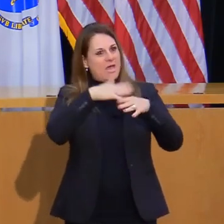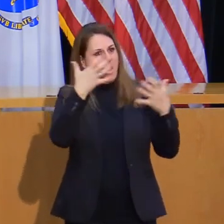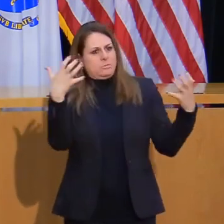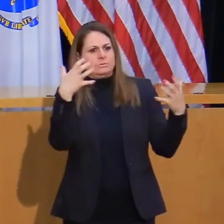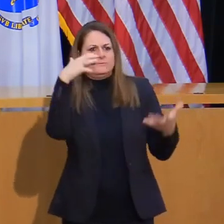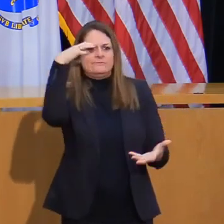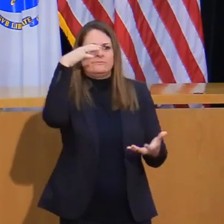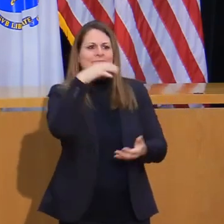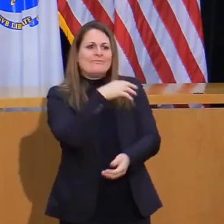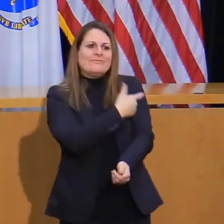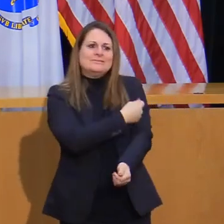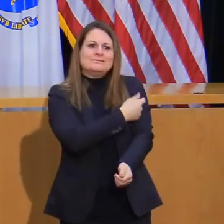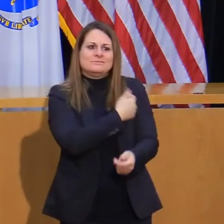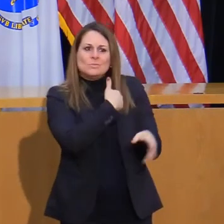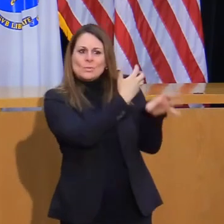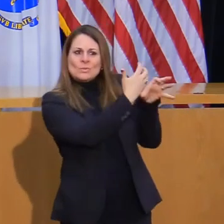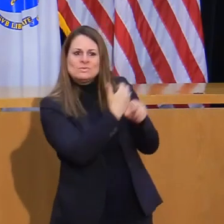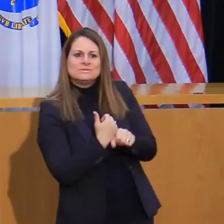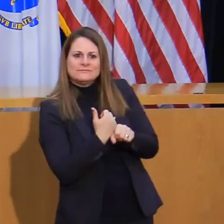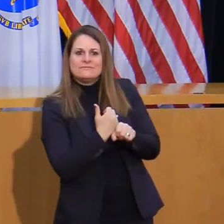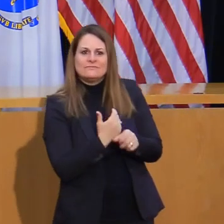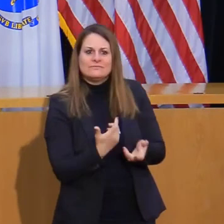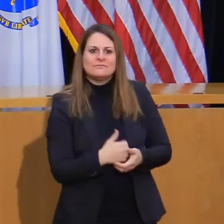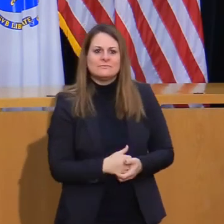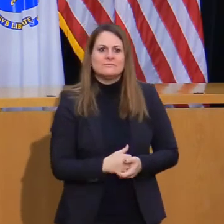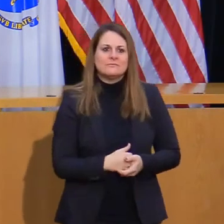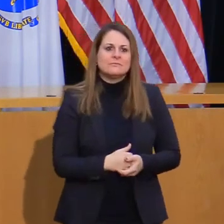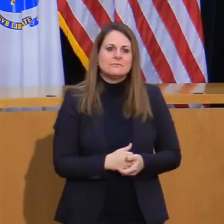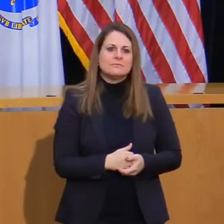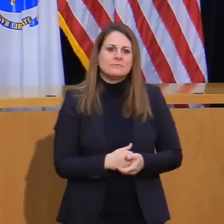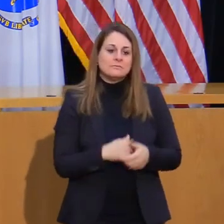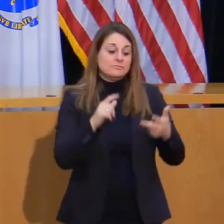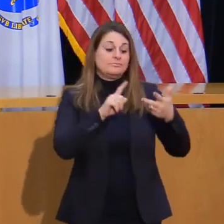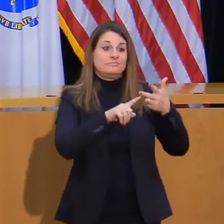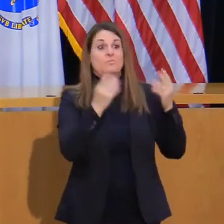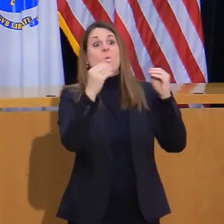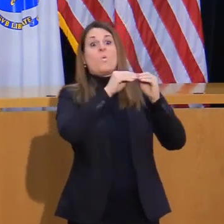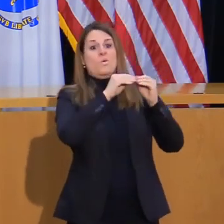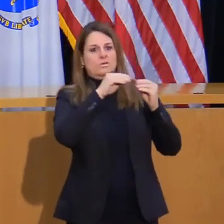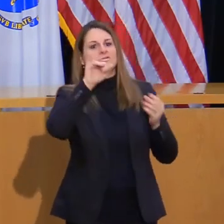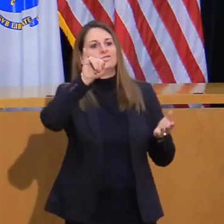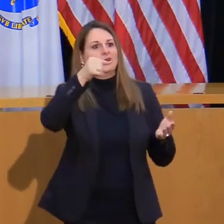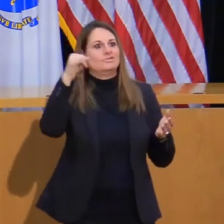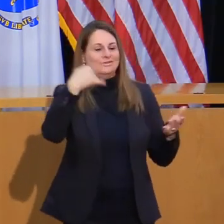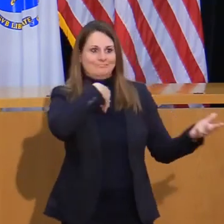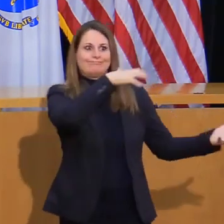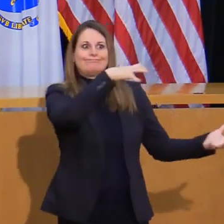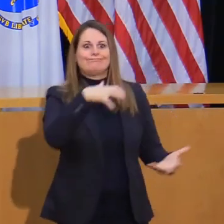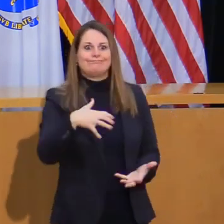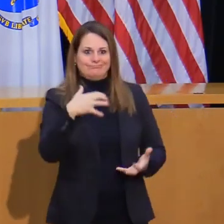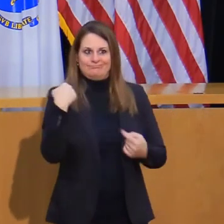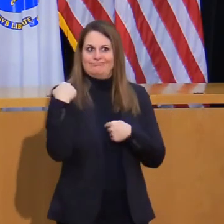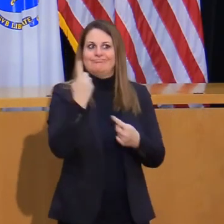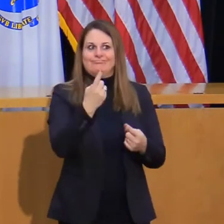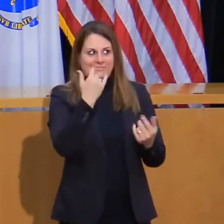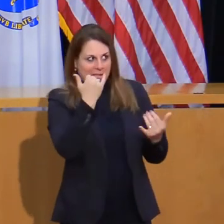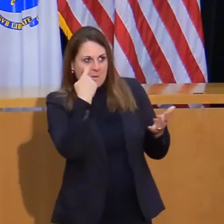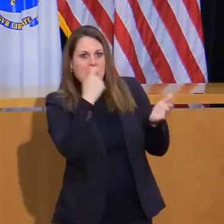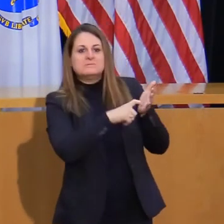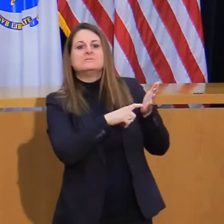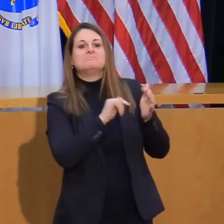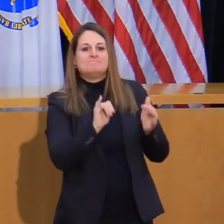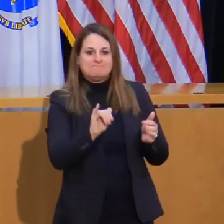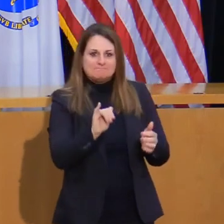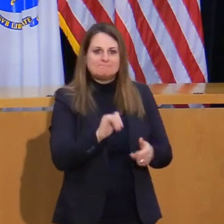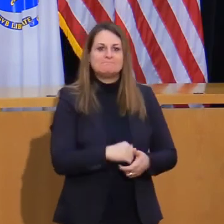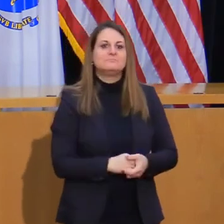is great news. But we still see a constrained supply with respect to the demand we have and the capacity we have to